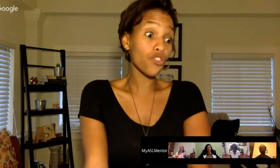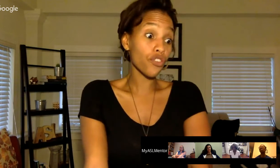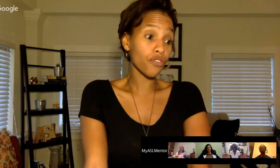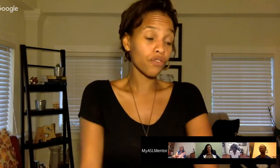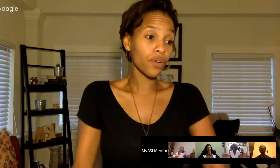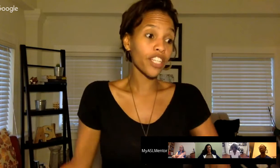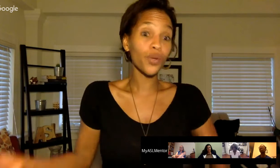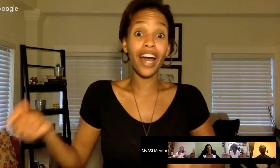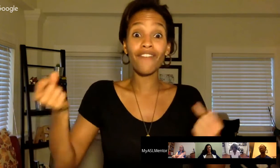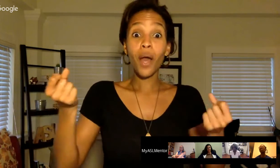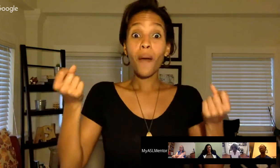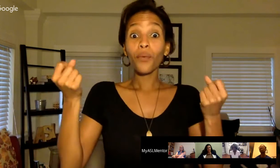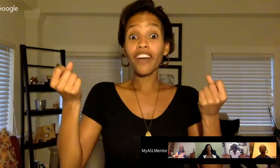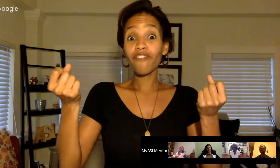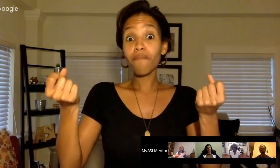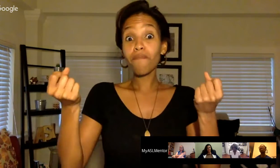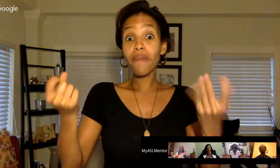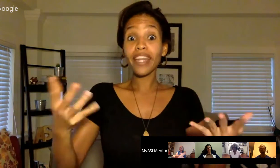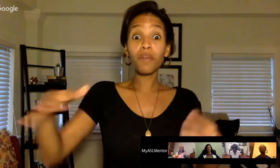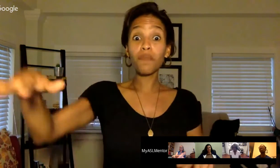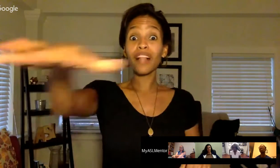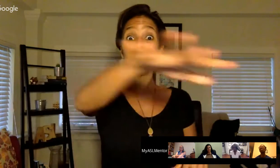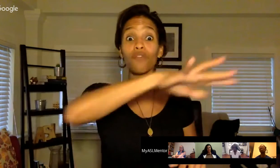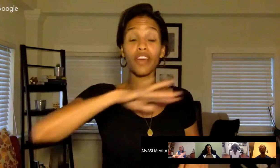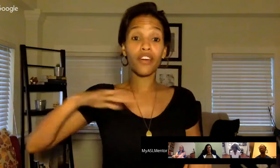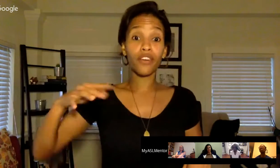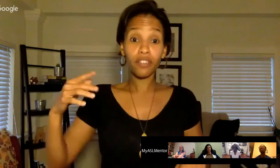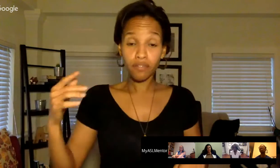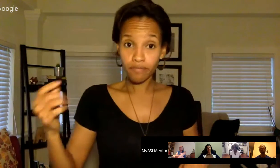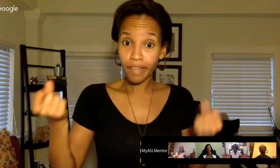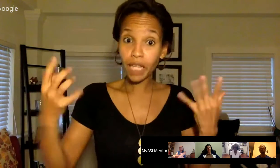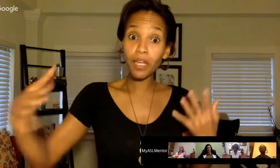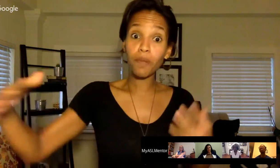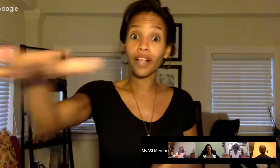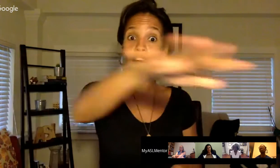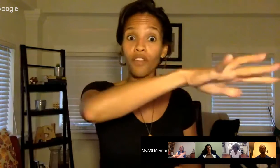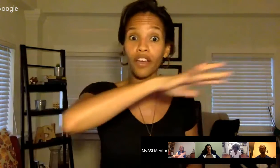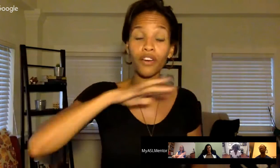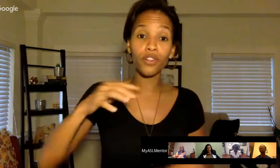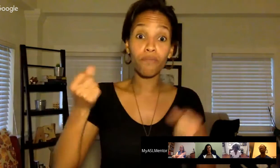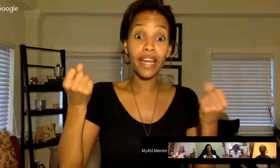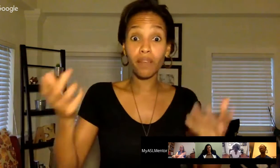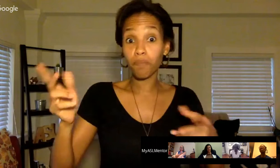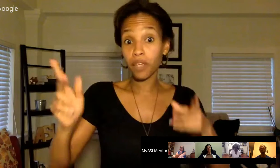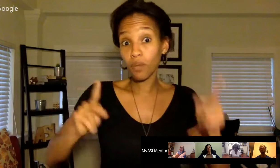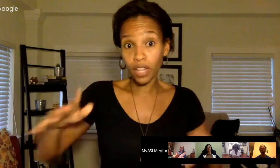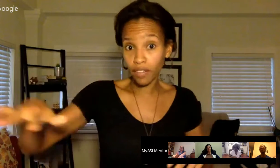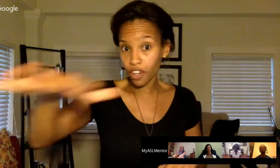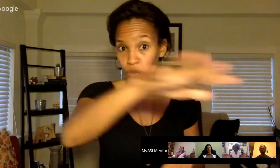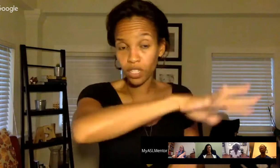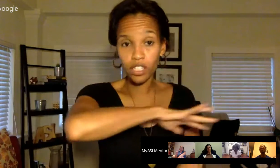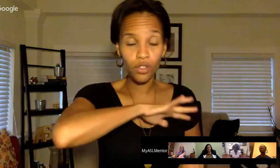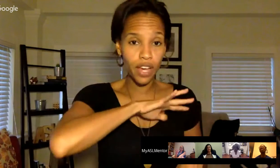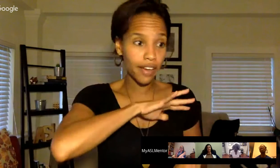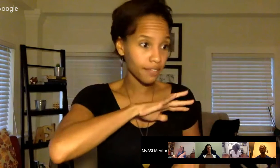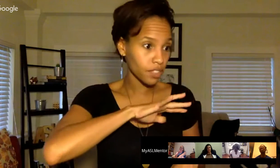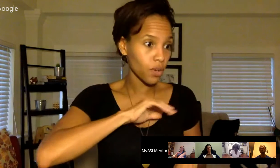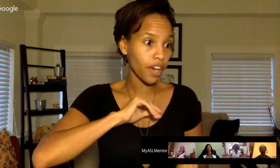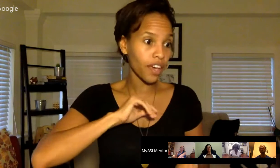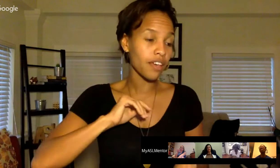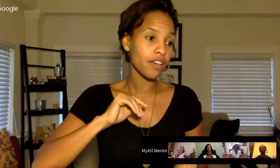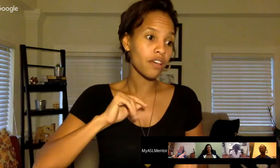the order. Okay, so we have many people out there, or many people out there, if you wanted to do